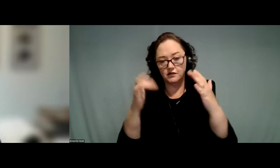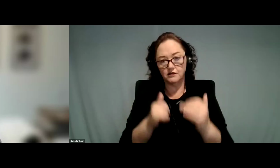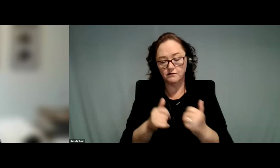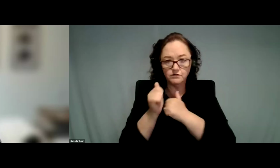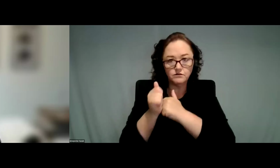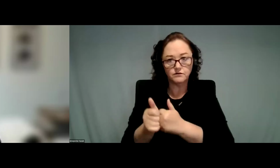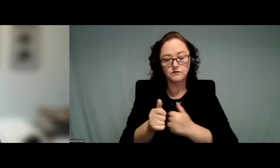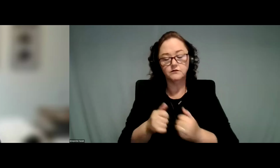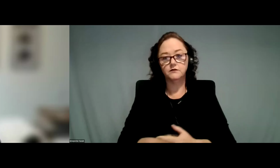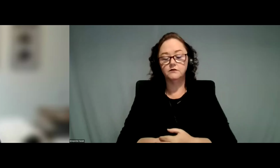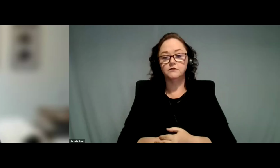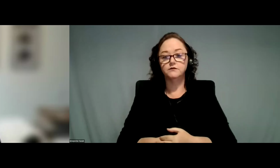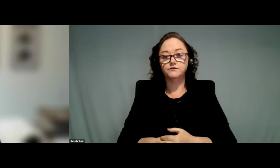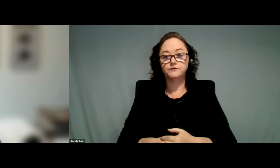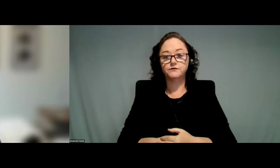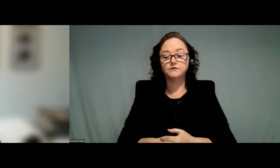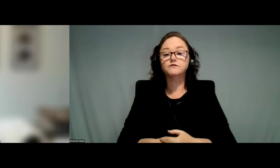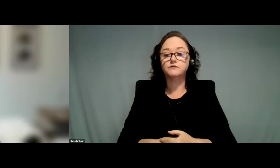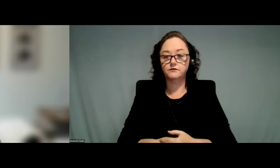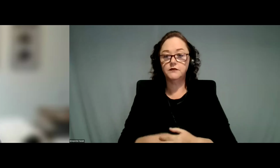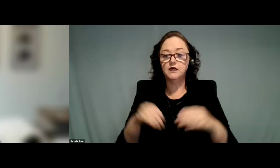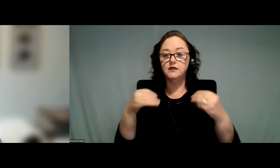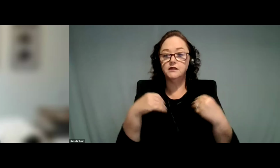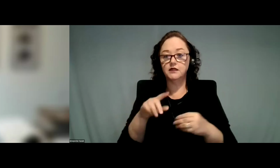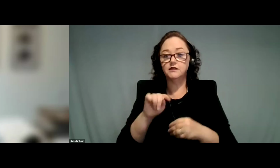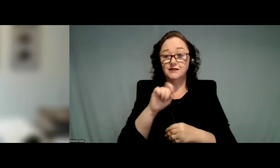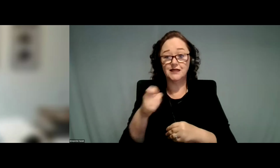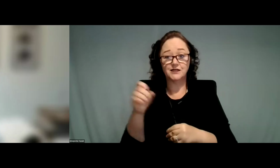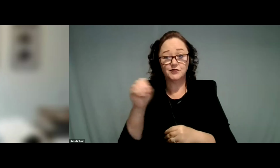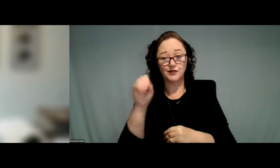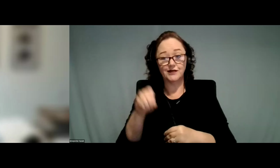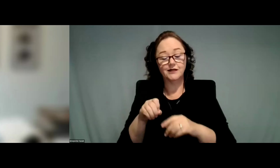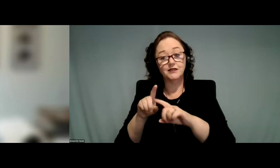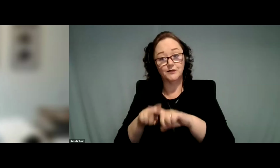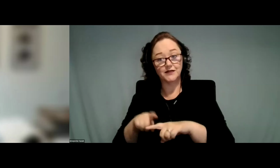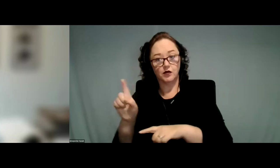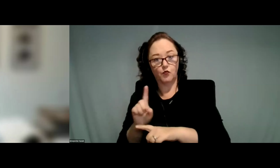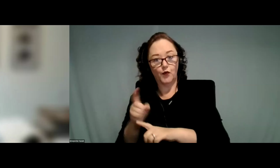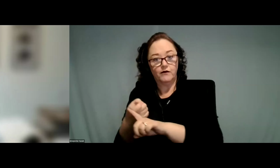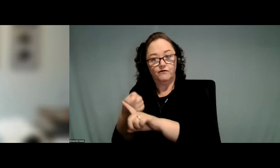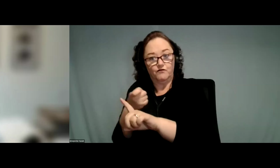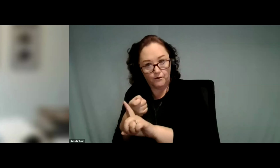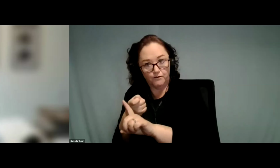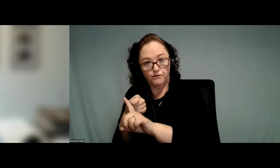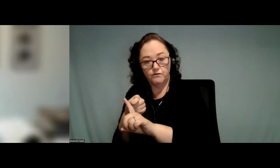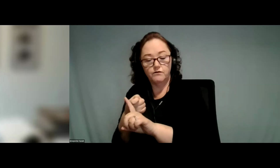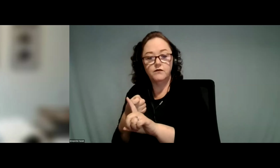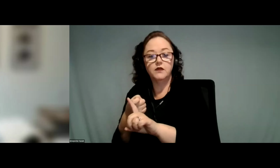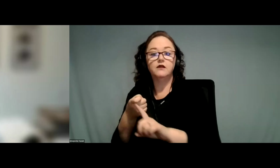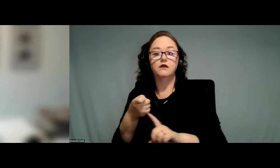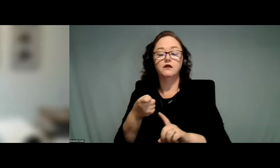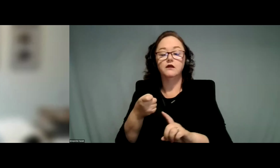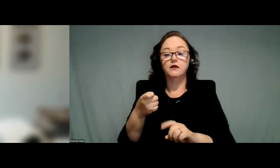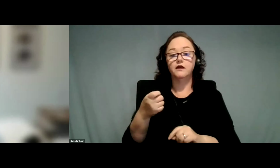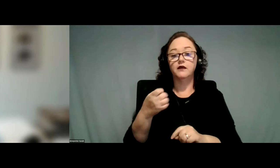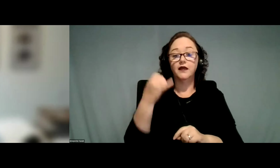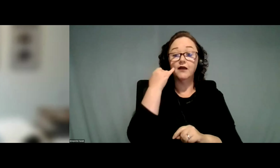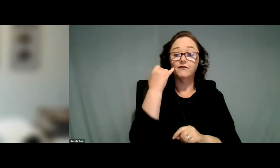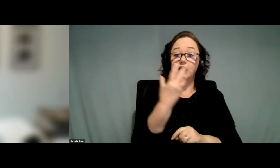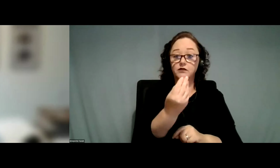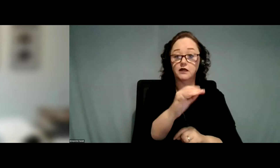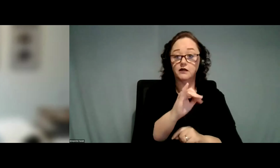Illinois, sales tax rate based on where your origin is. Outside of Illinois, but up above the